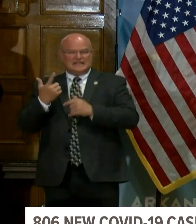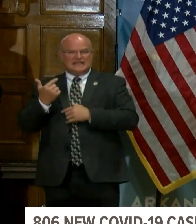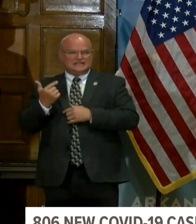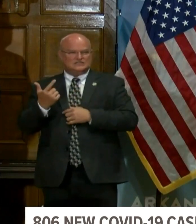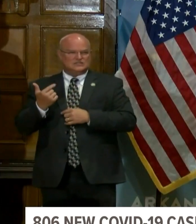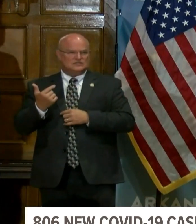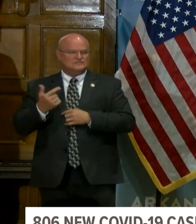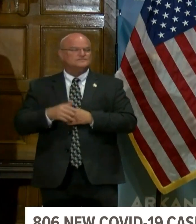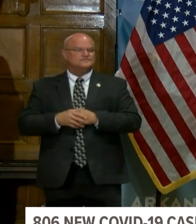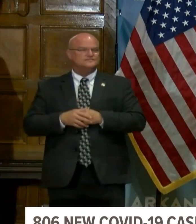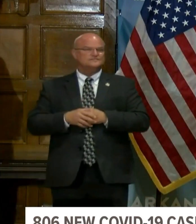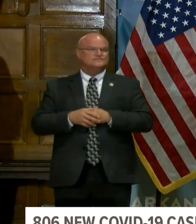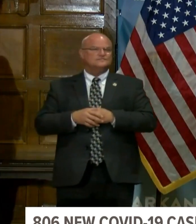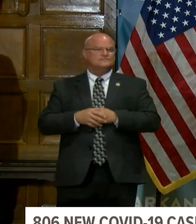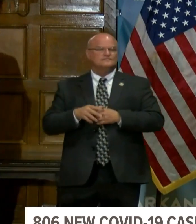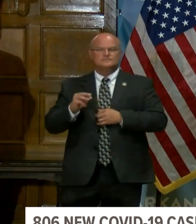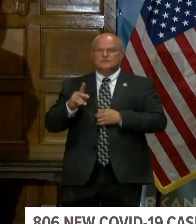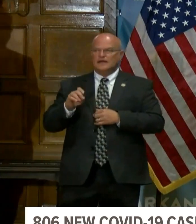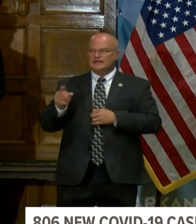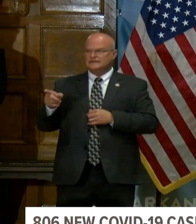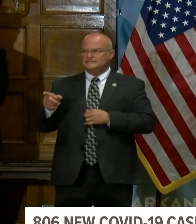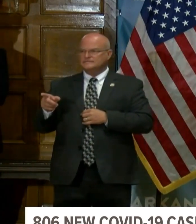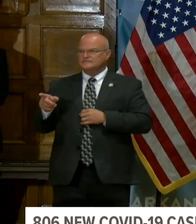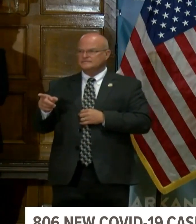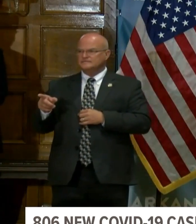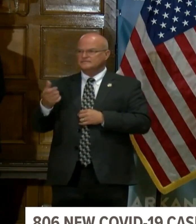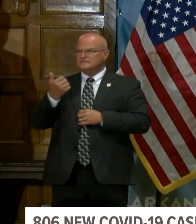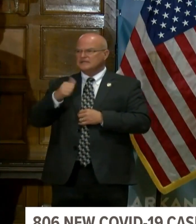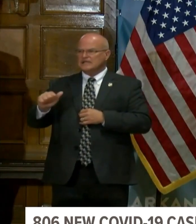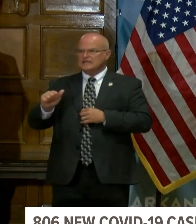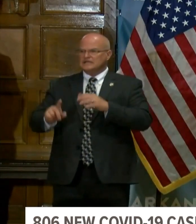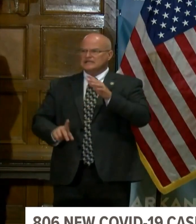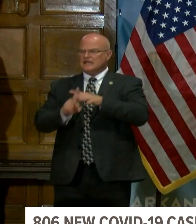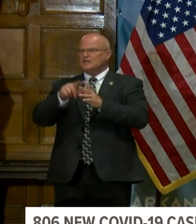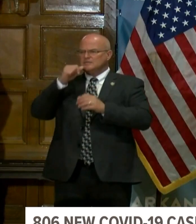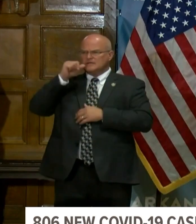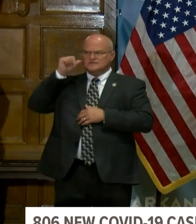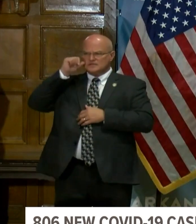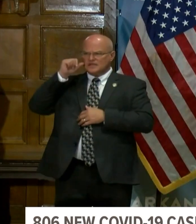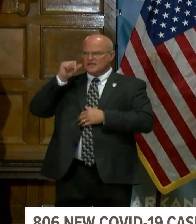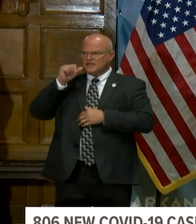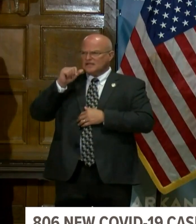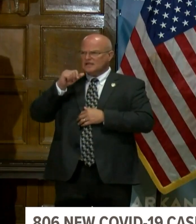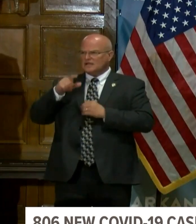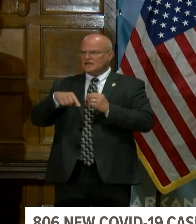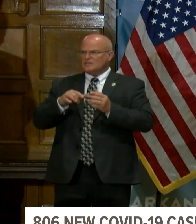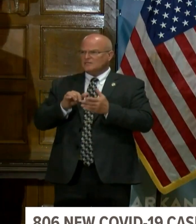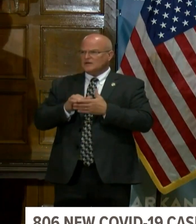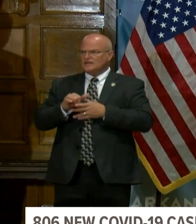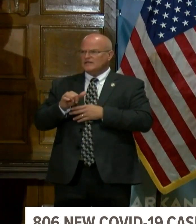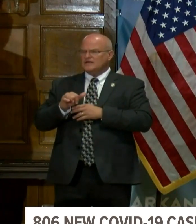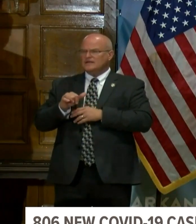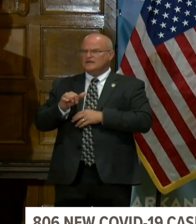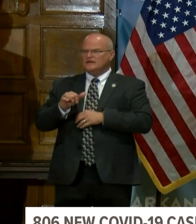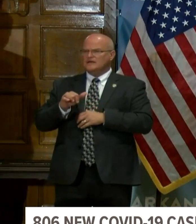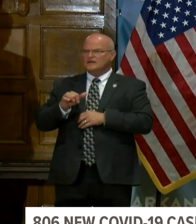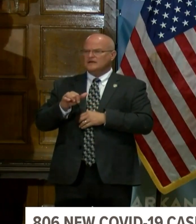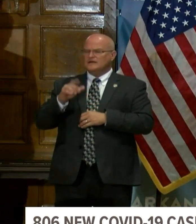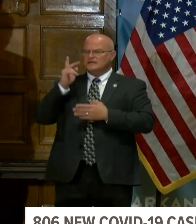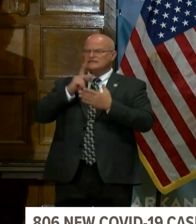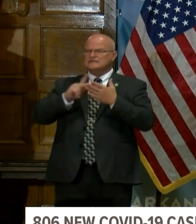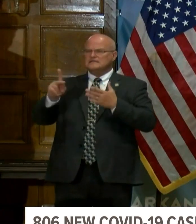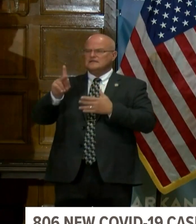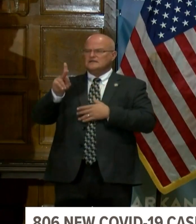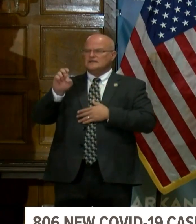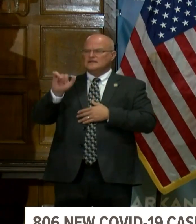last school year. Mike? It came up just the other day, and Senator Key